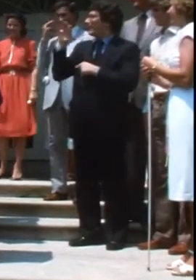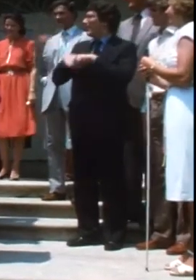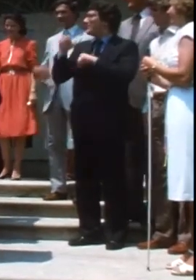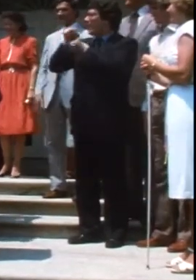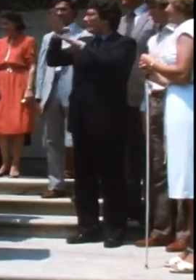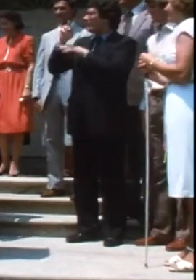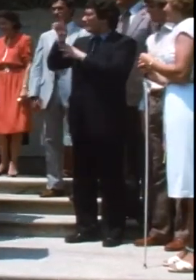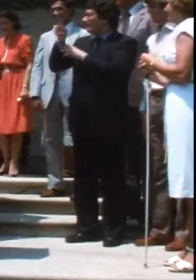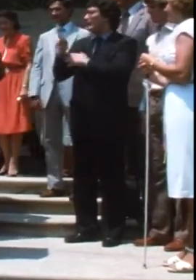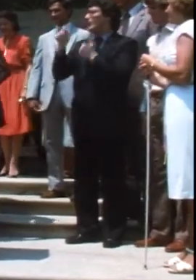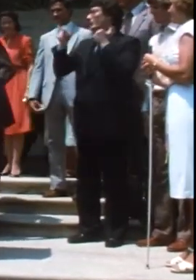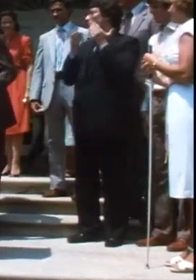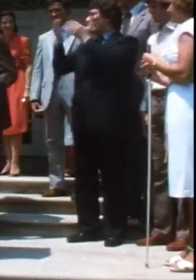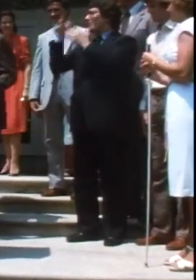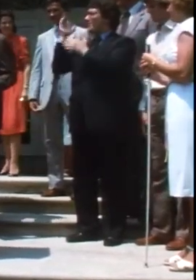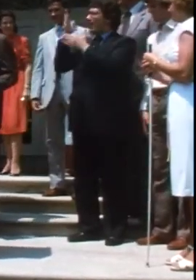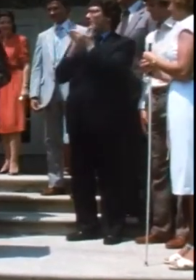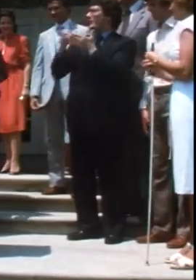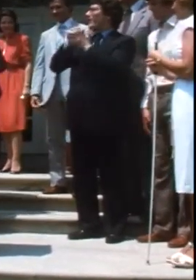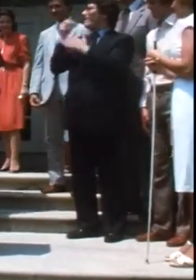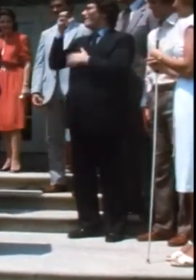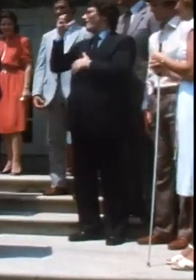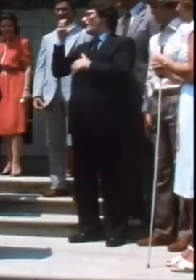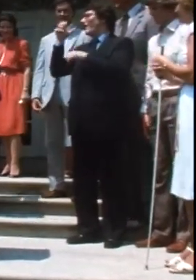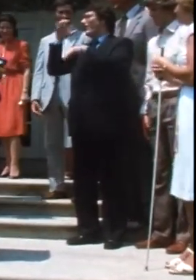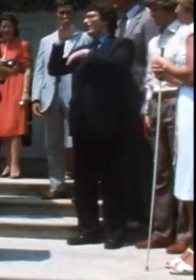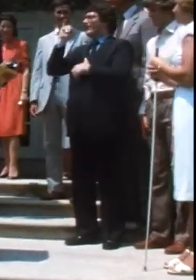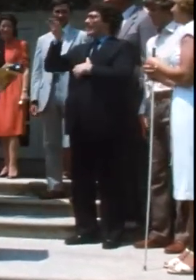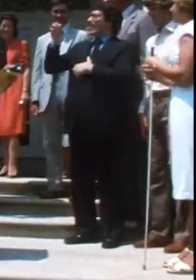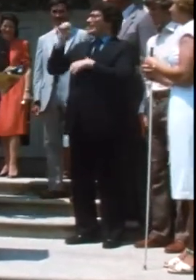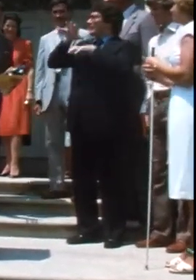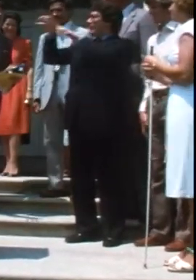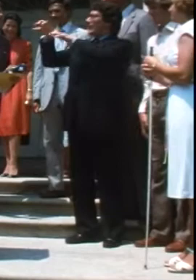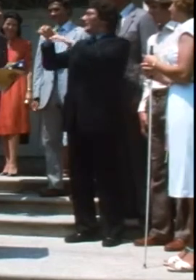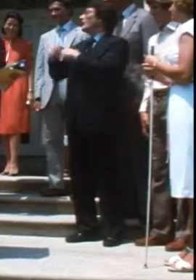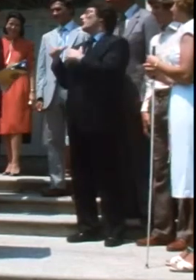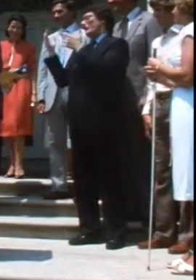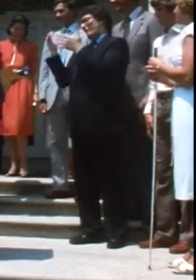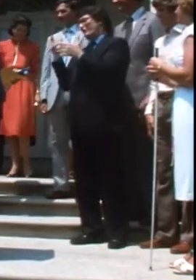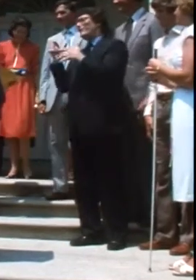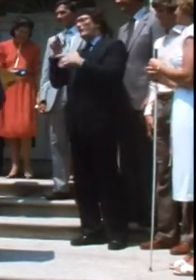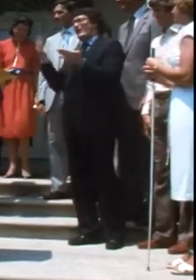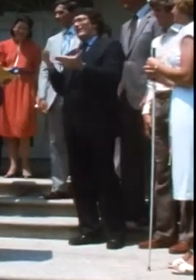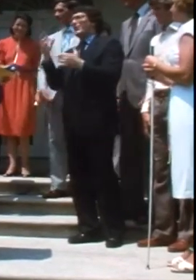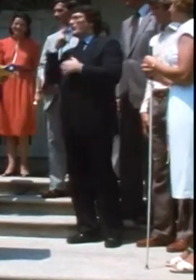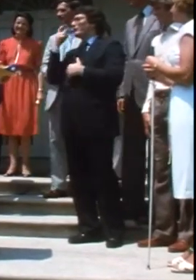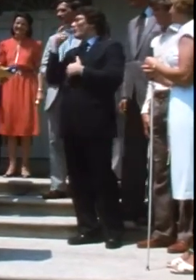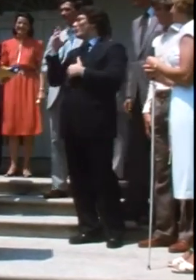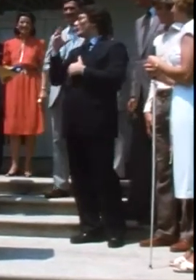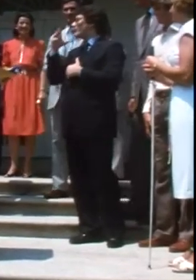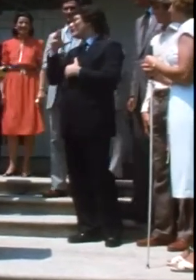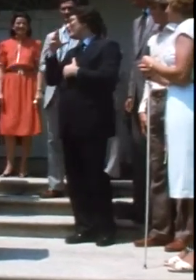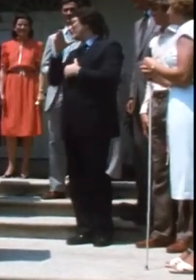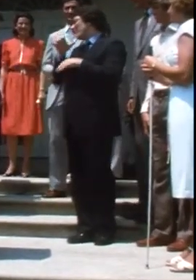Rainier. We should have brought you back part of the glacier. Right here in the Rose Garden. Yes. New